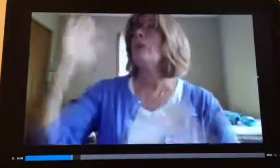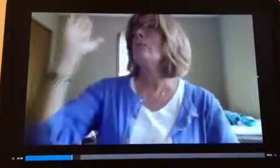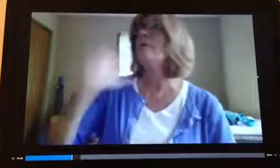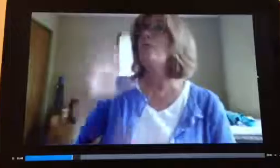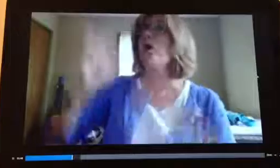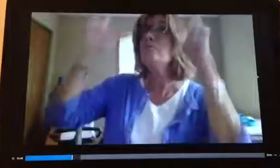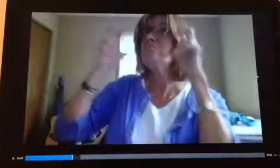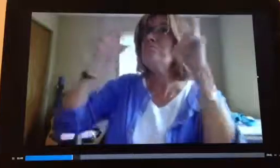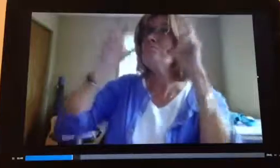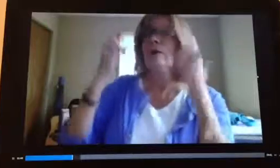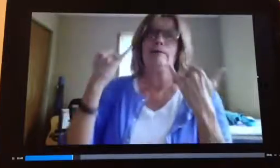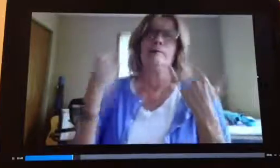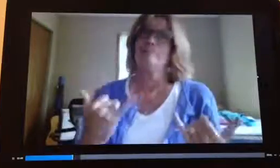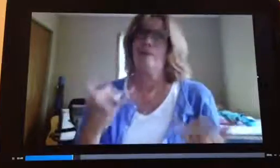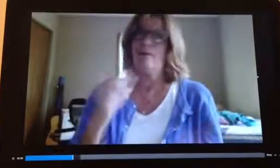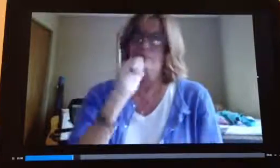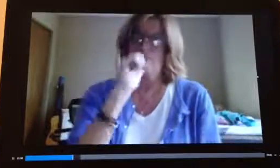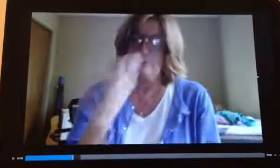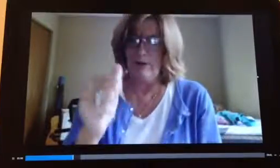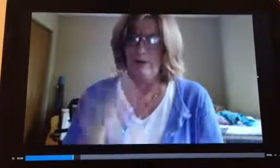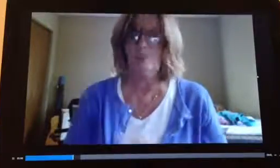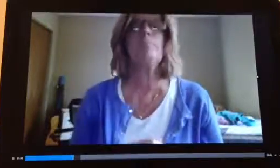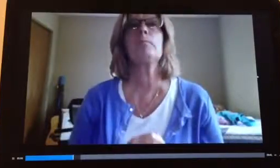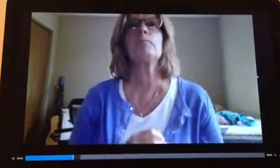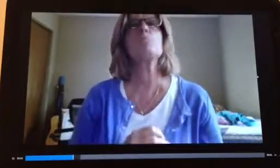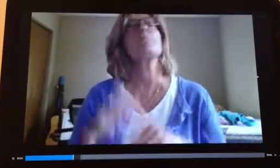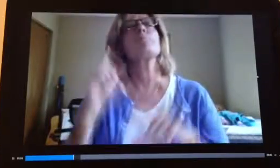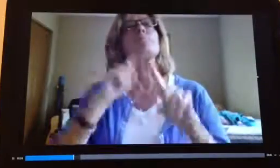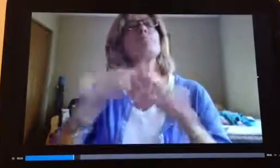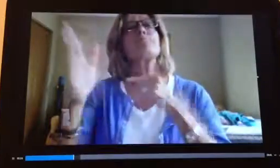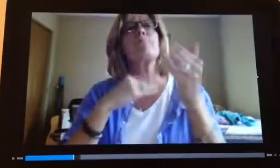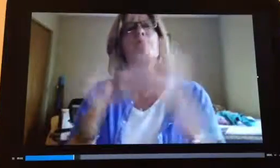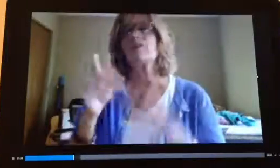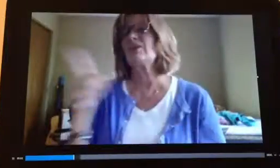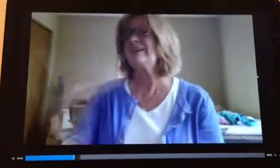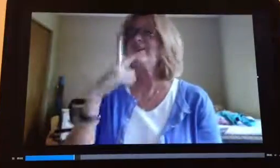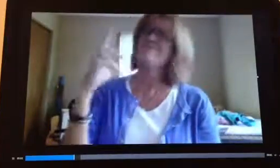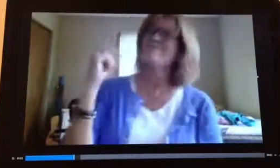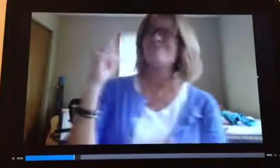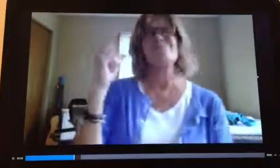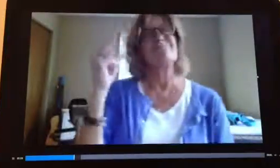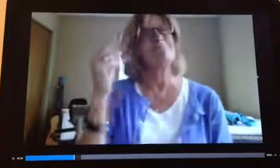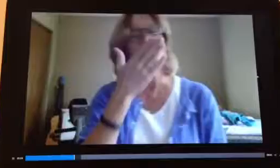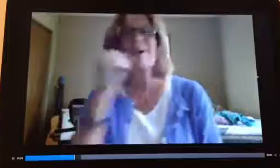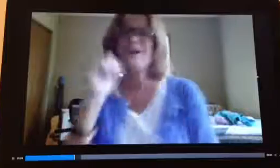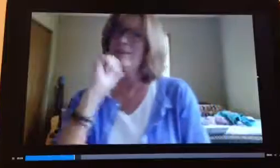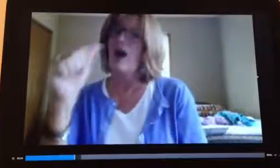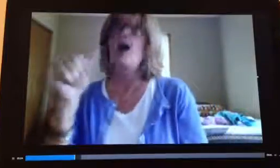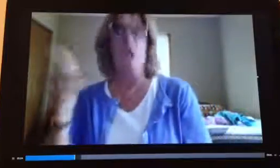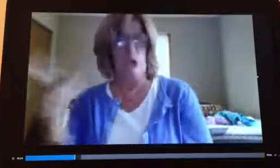birthday together growing up. But they were really mischievous back then. Now they get along a lot